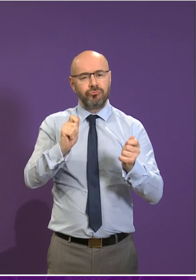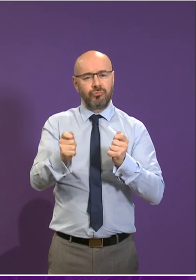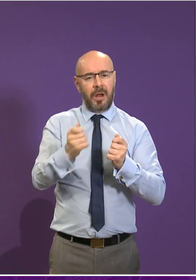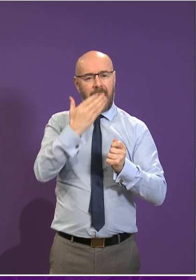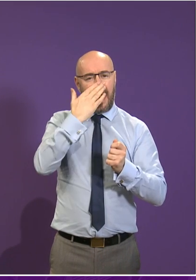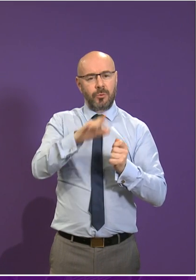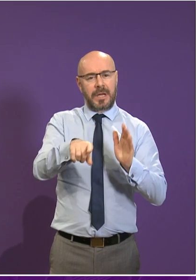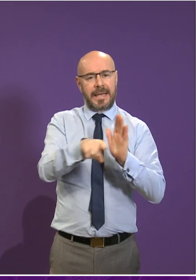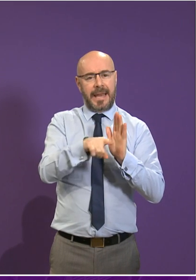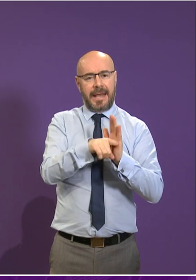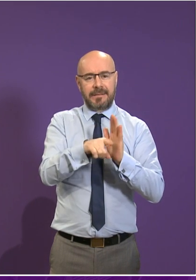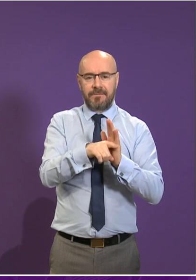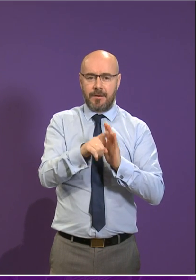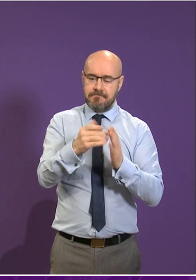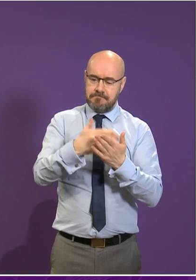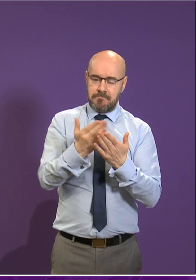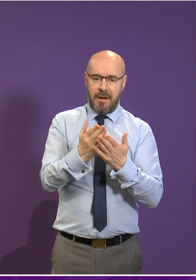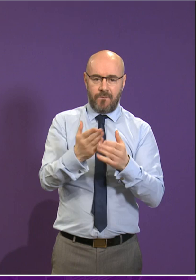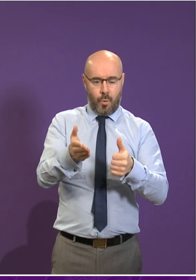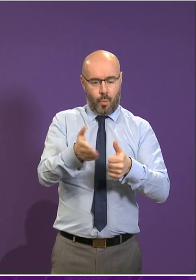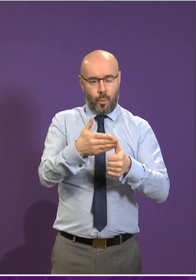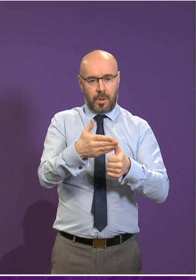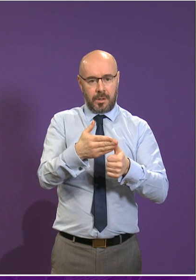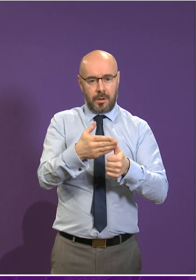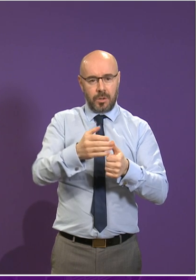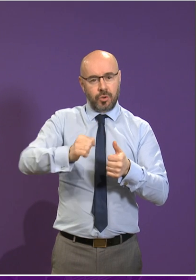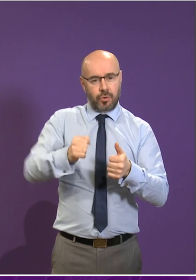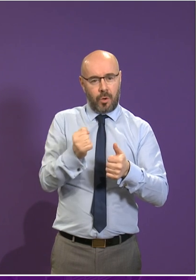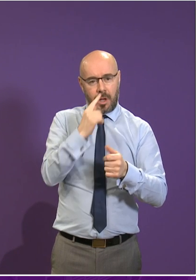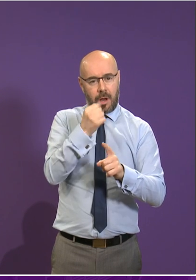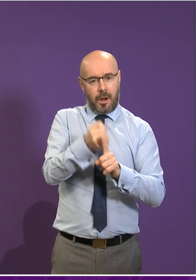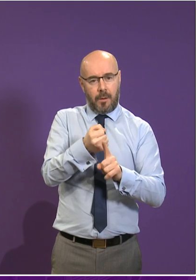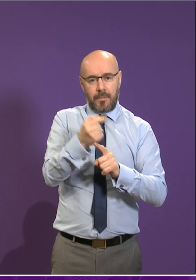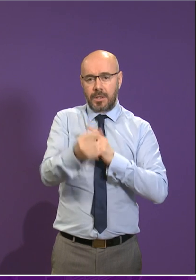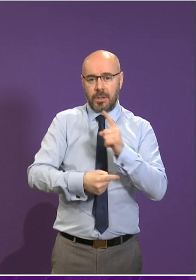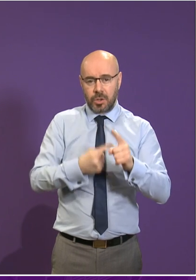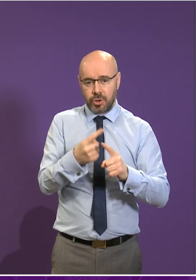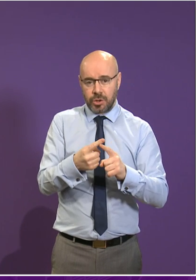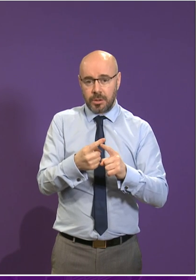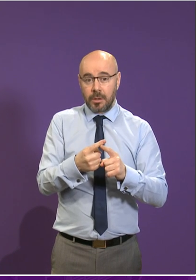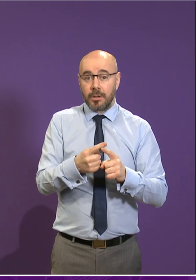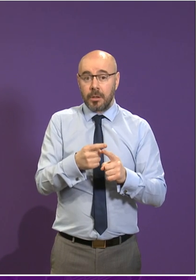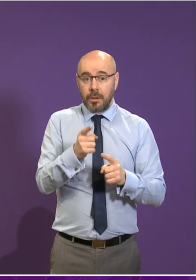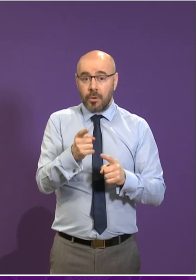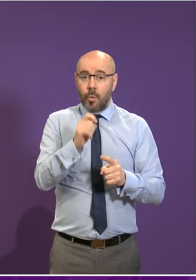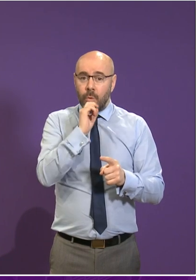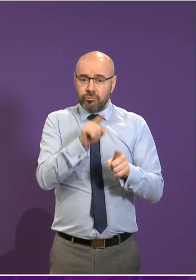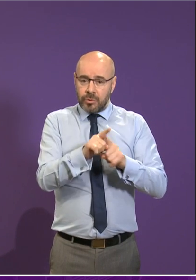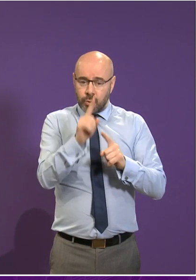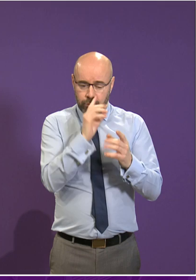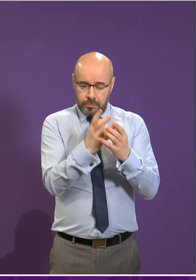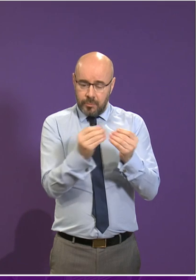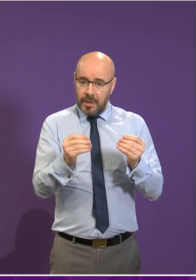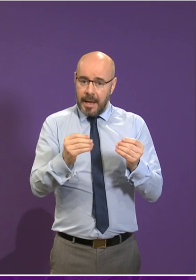part of the One Scotland campaign next year. In the coming period, we will be very focused on addressing the employment gap for